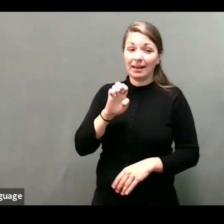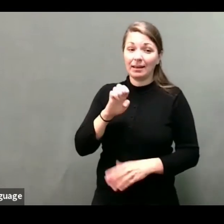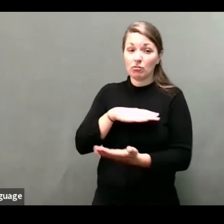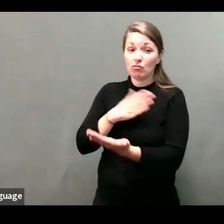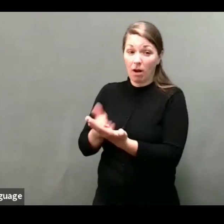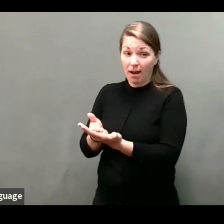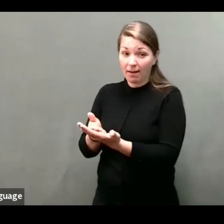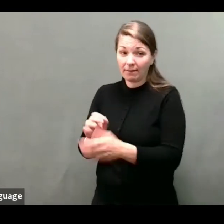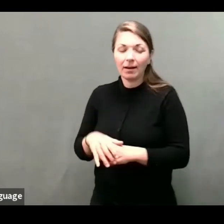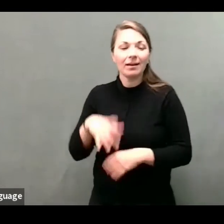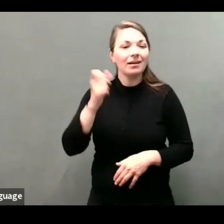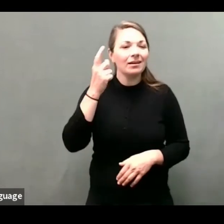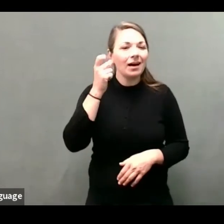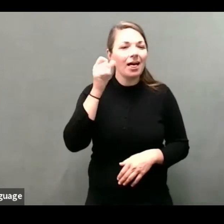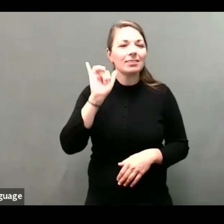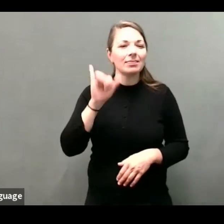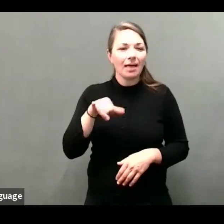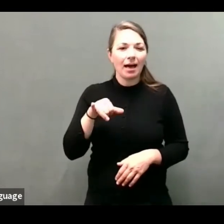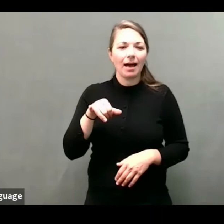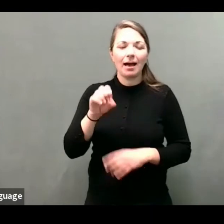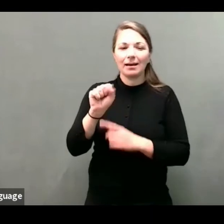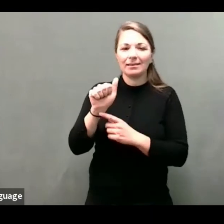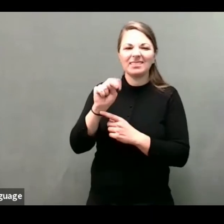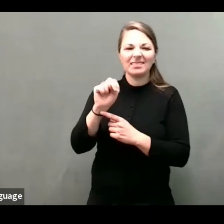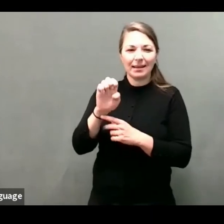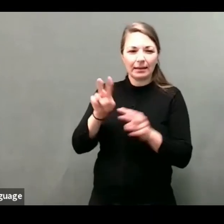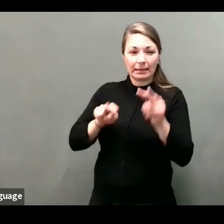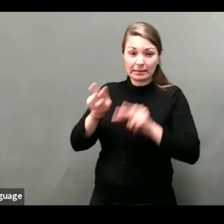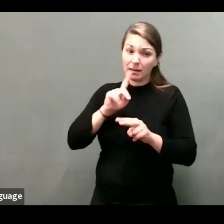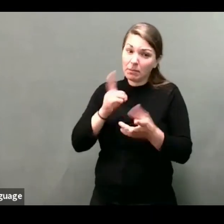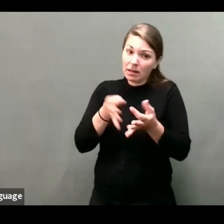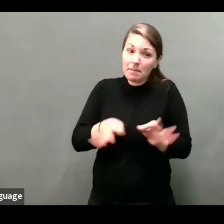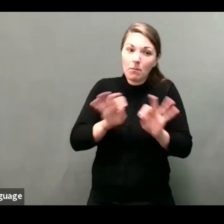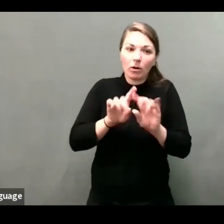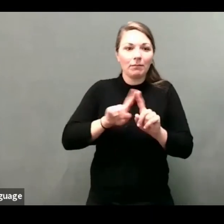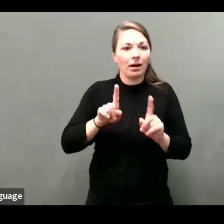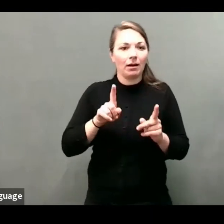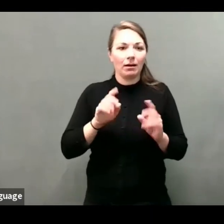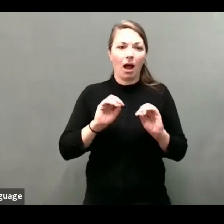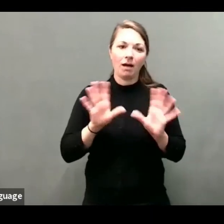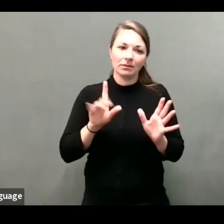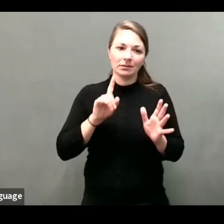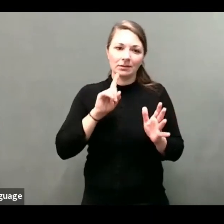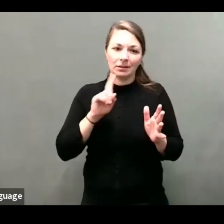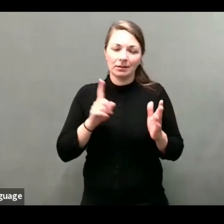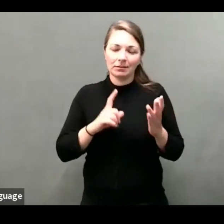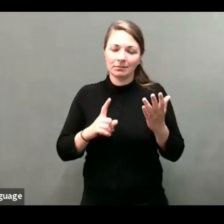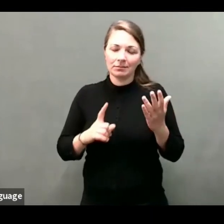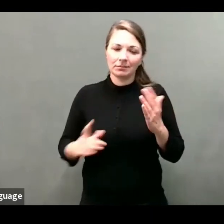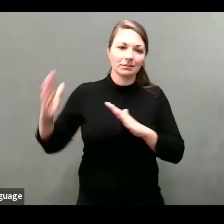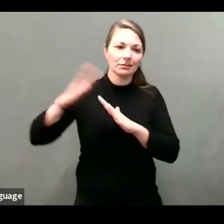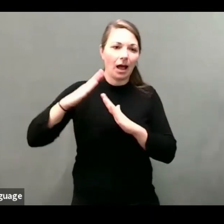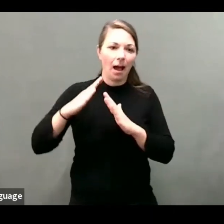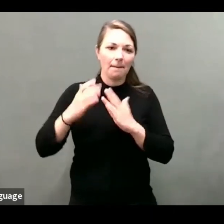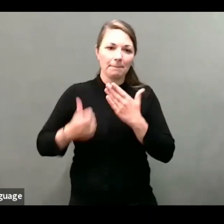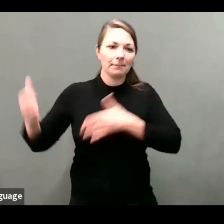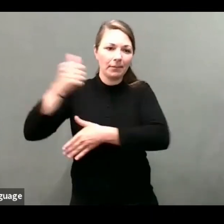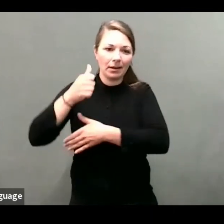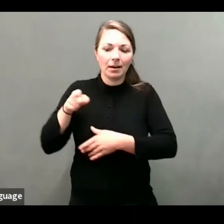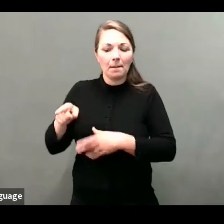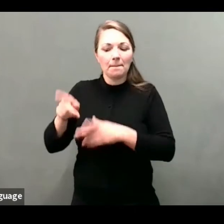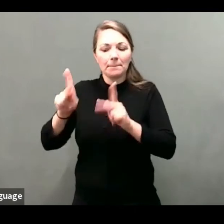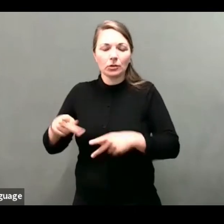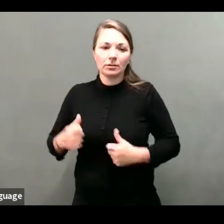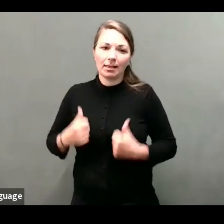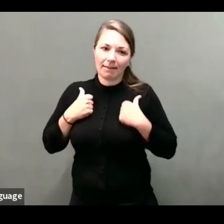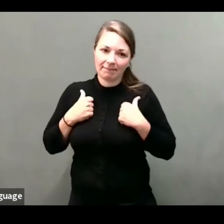medical forensic exam is, keeping that patient alive is far more important. So if a SANE's